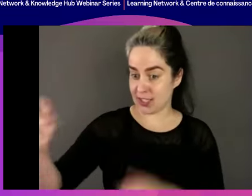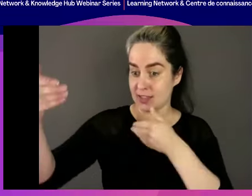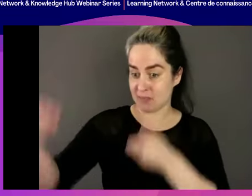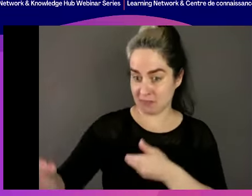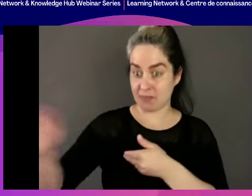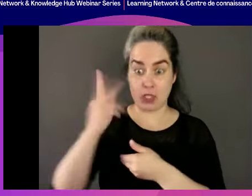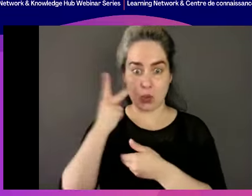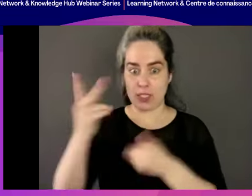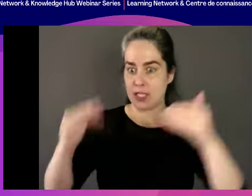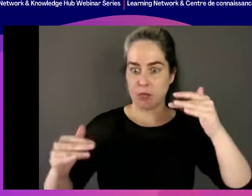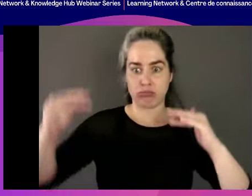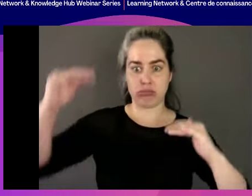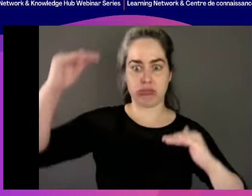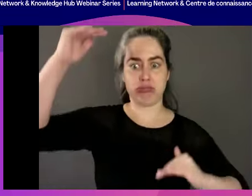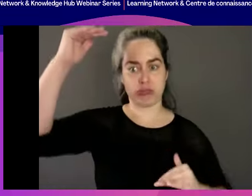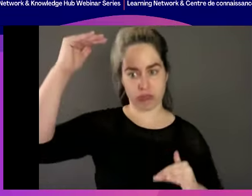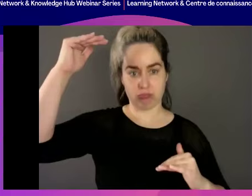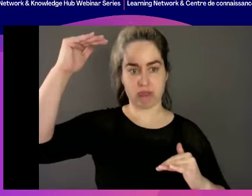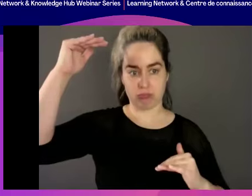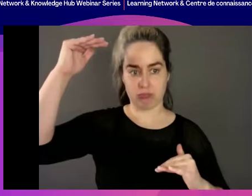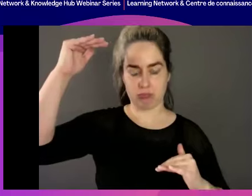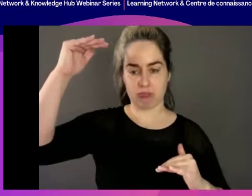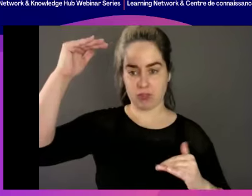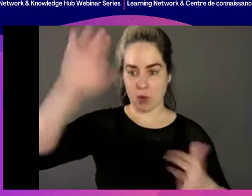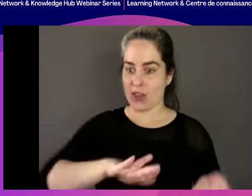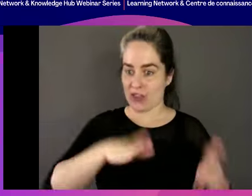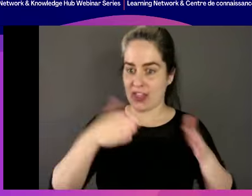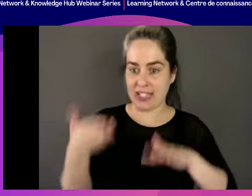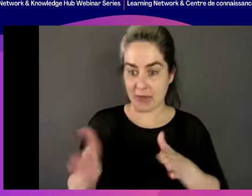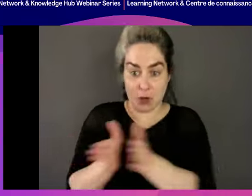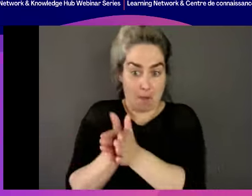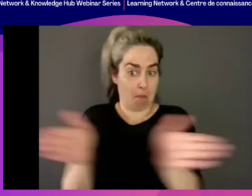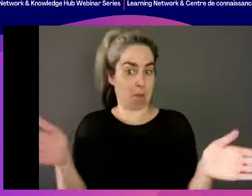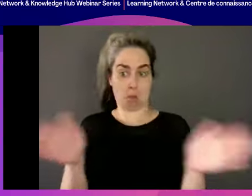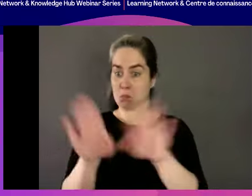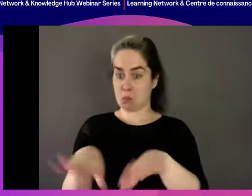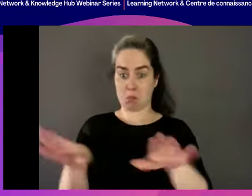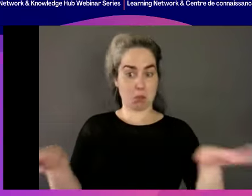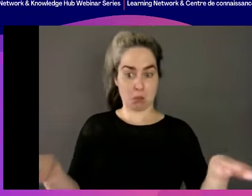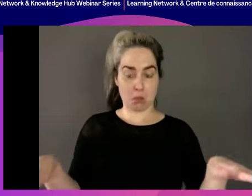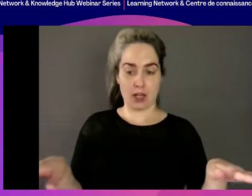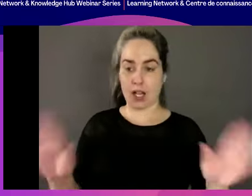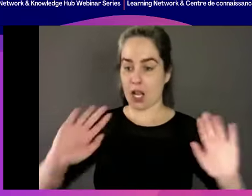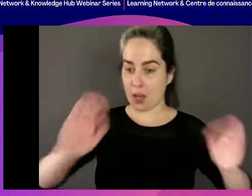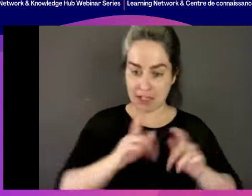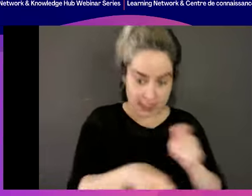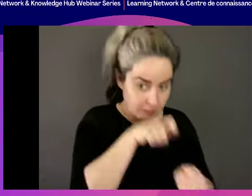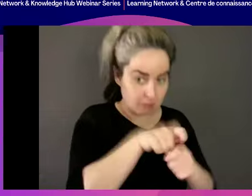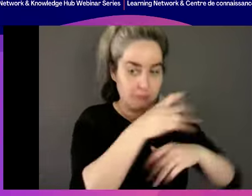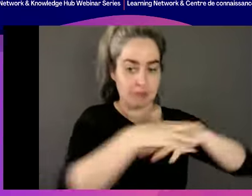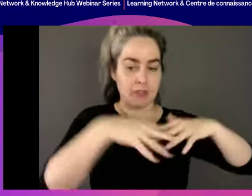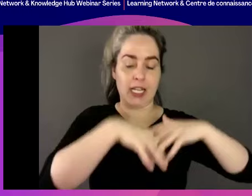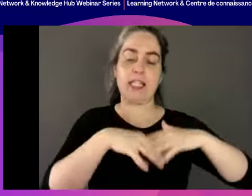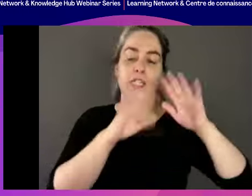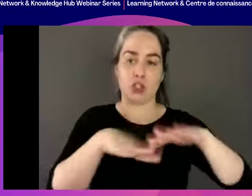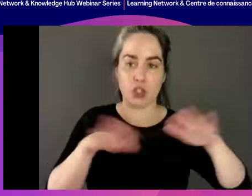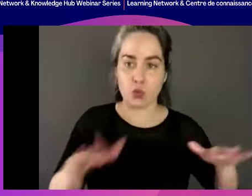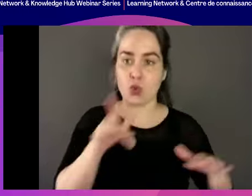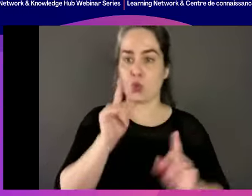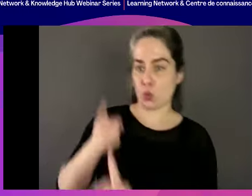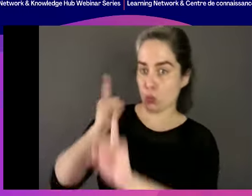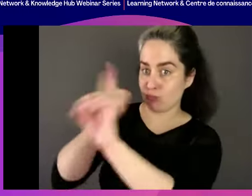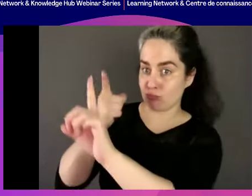huge disparities between the death rates in the general child population compared to Indigenous children who were attending